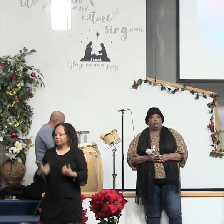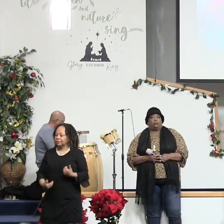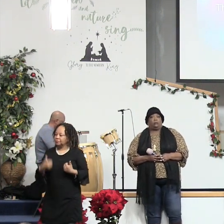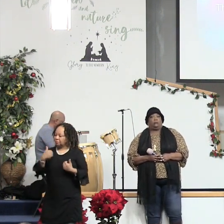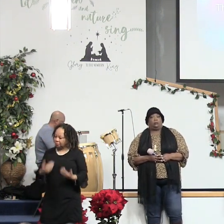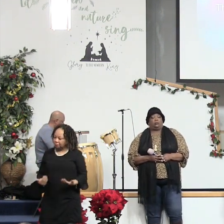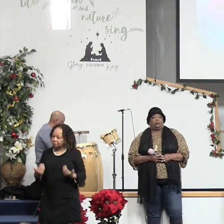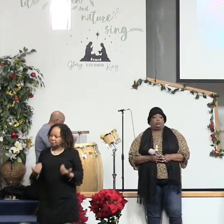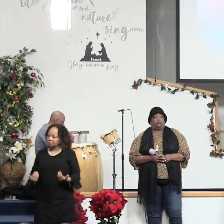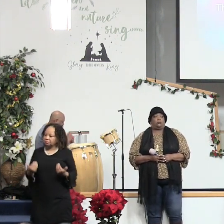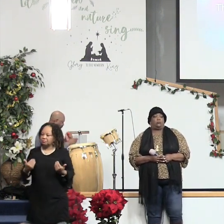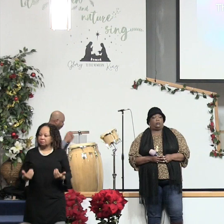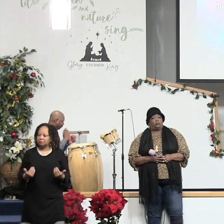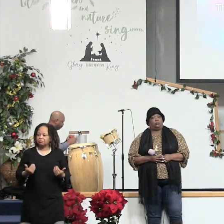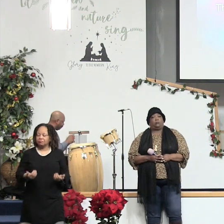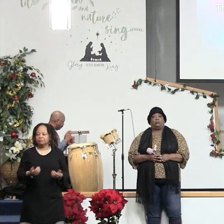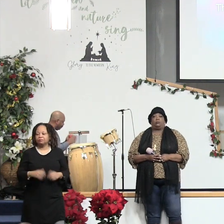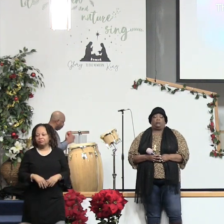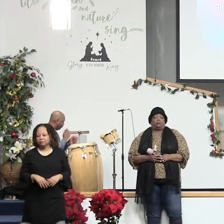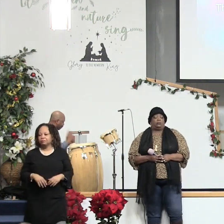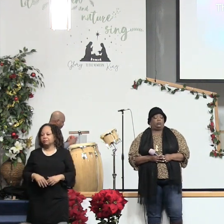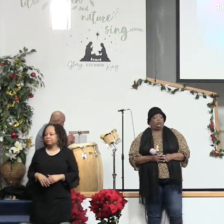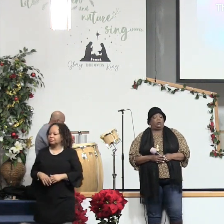right now.